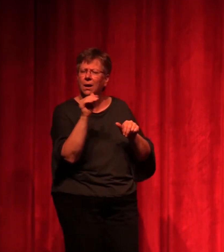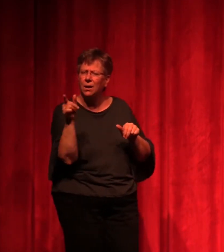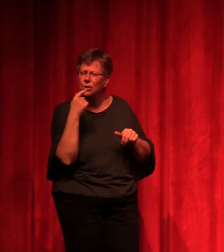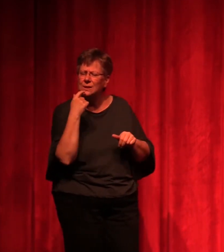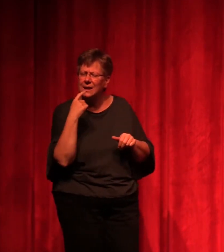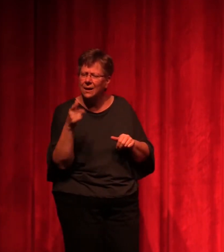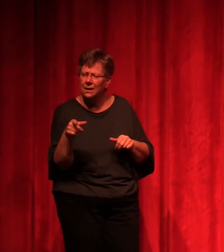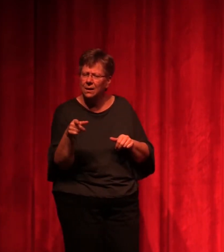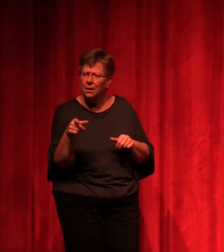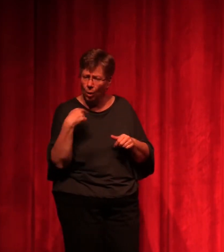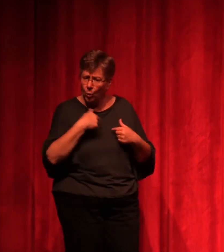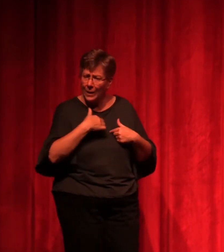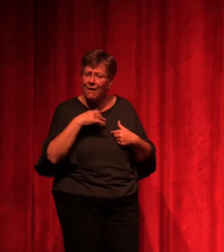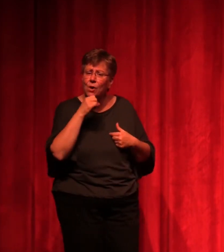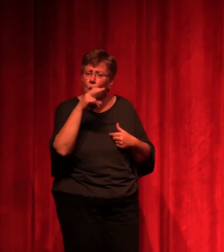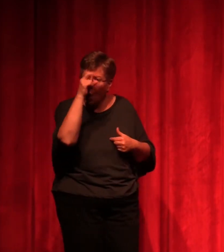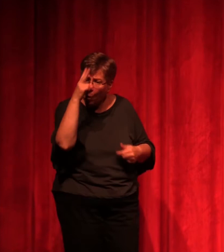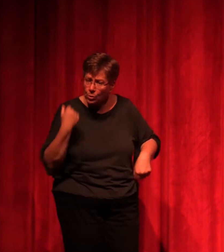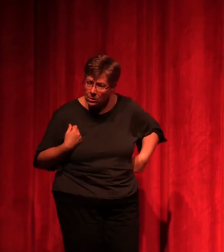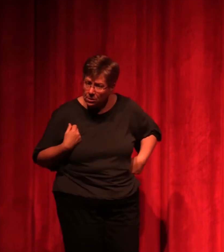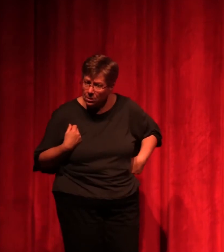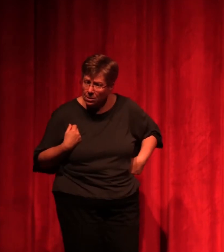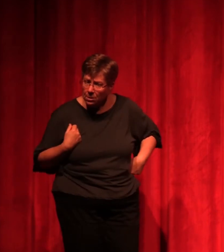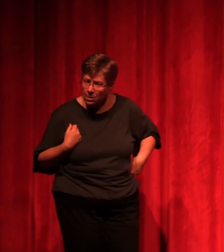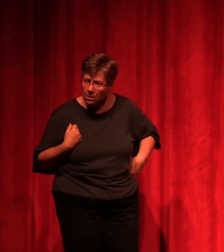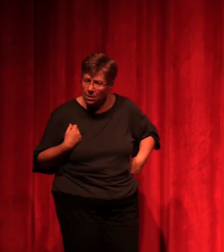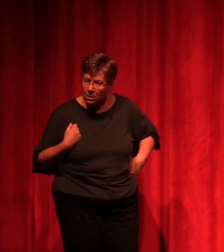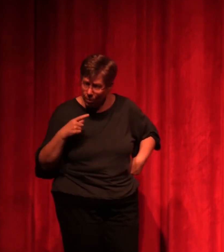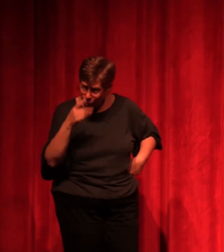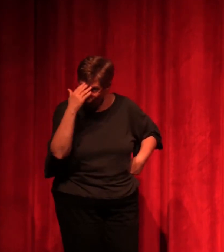she says, we do have a goat.